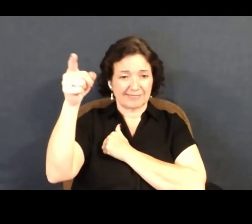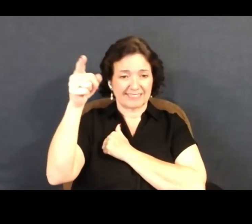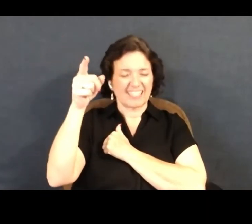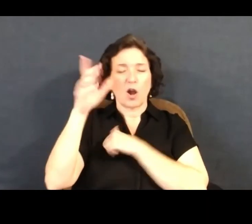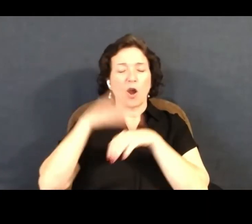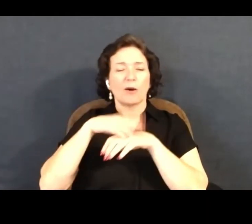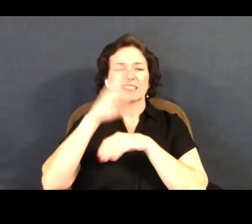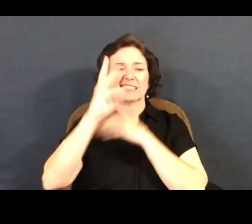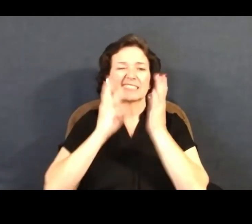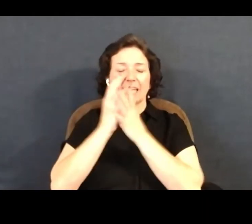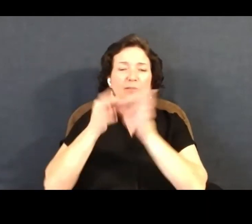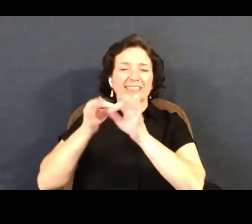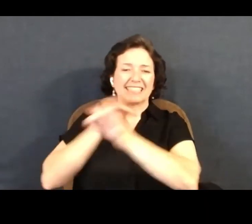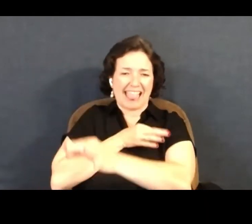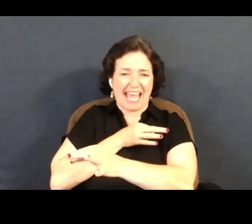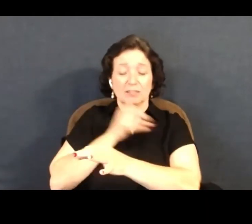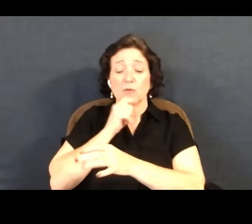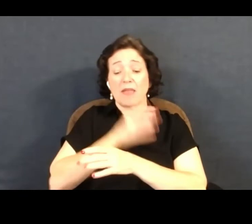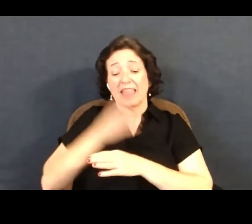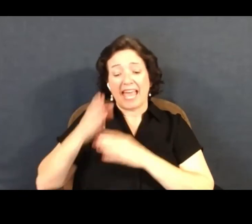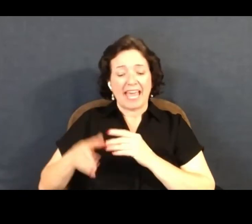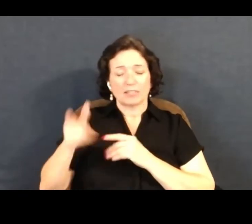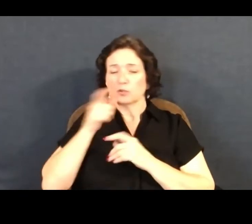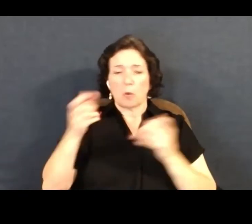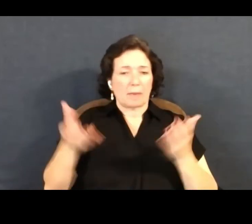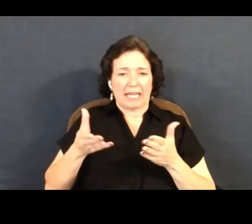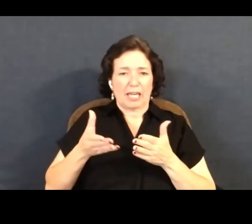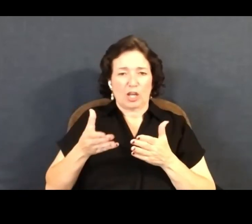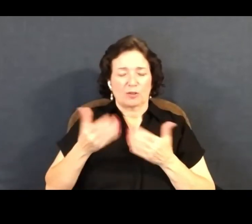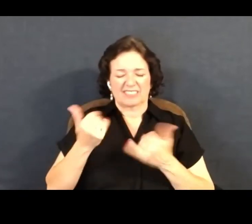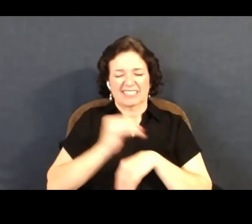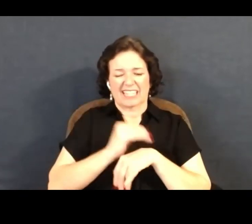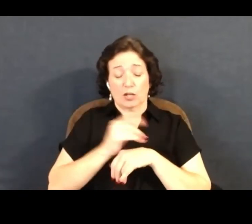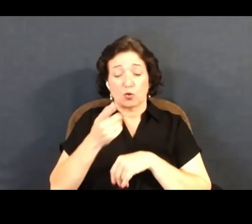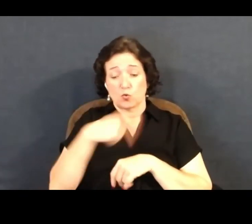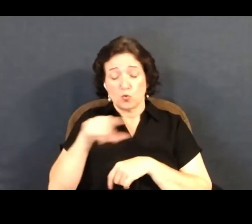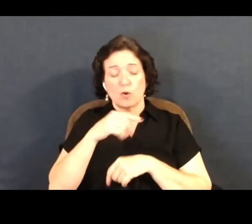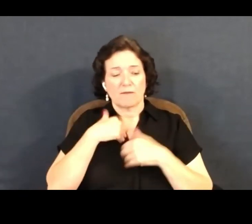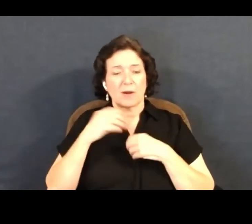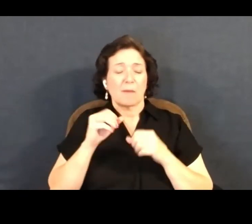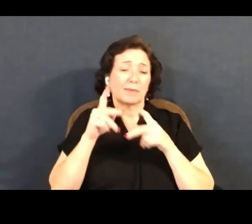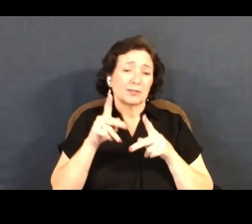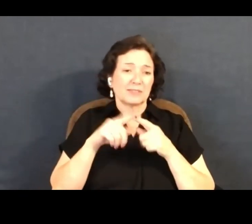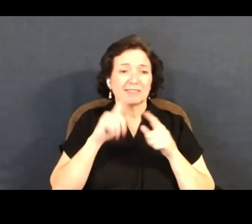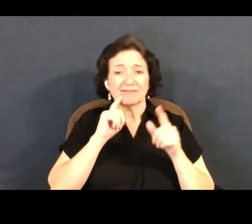delay, she will not be here at the end of our session this evening when you will have an opportunity to